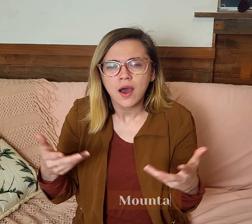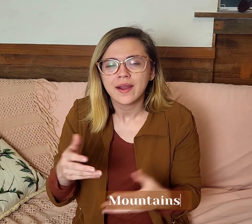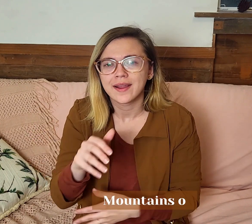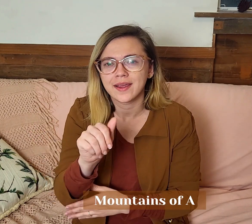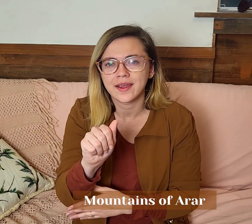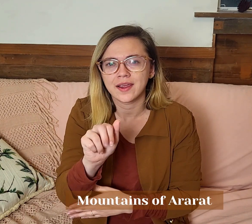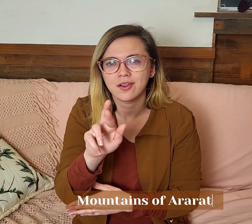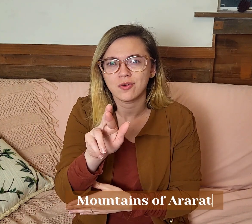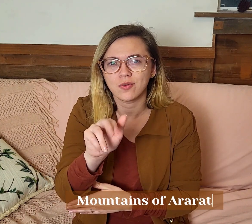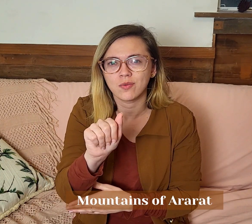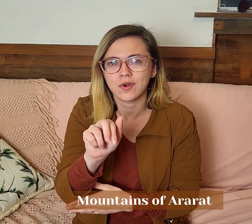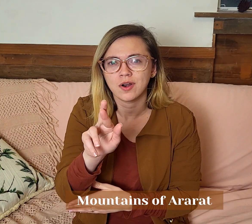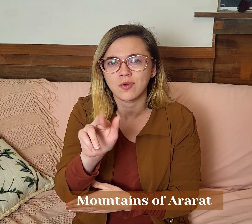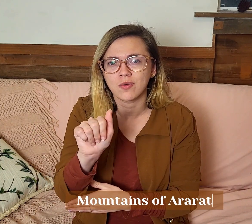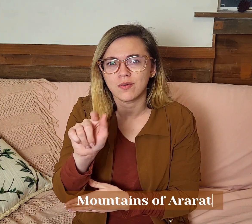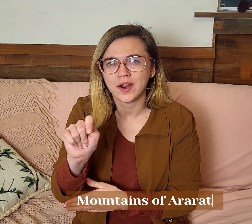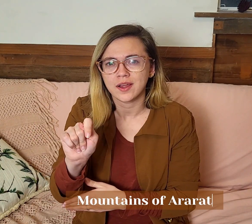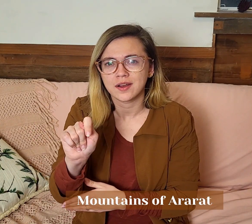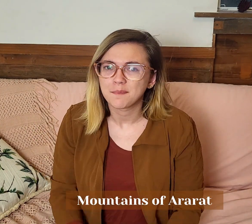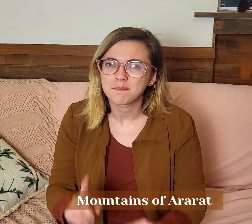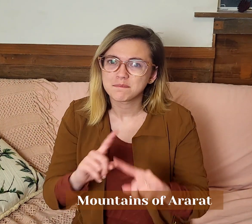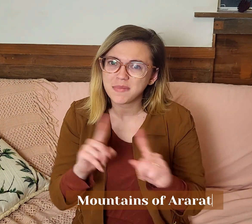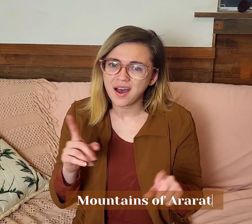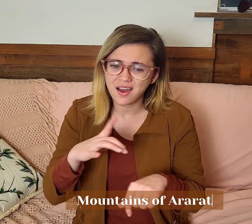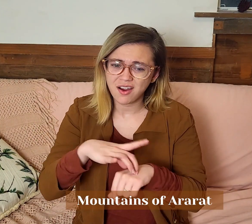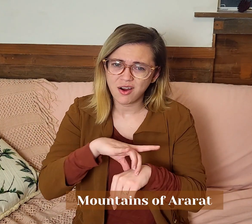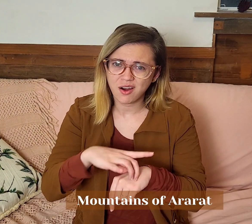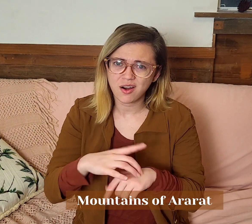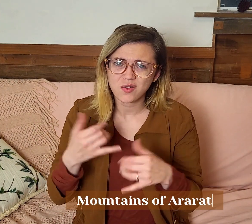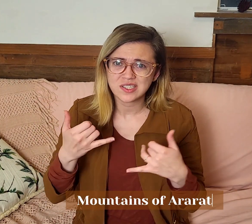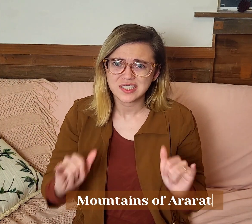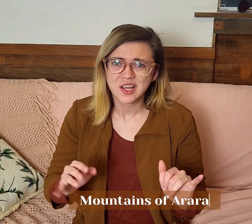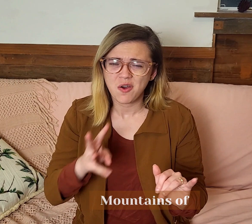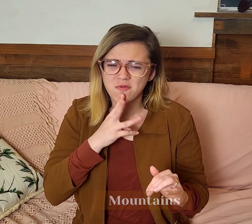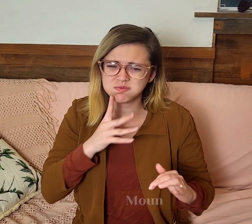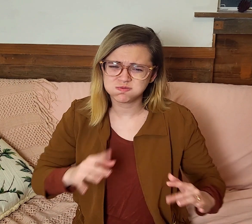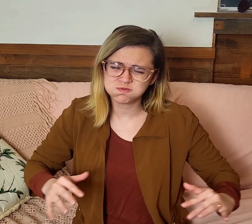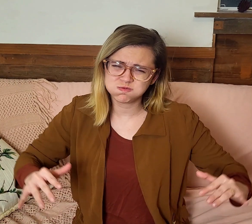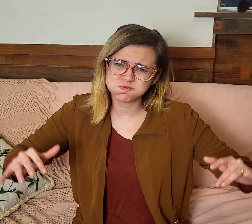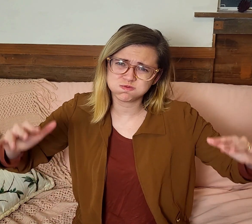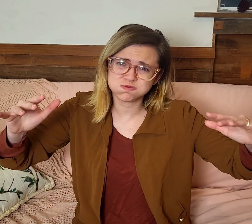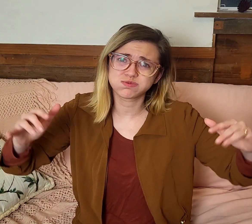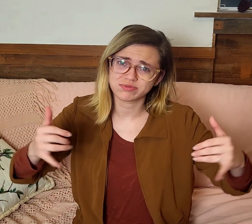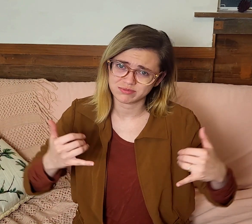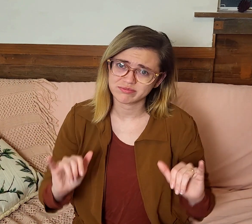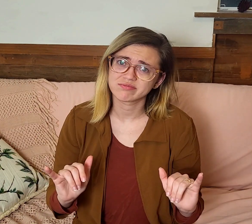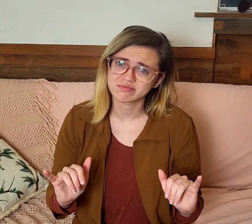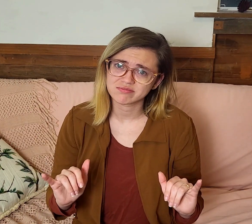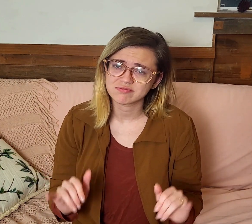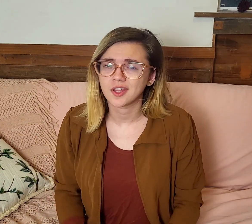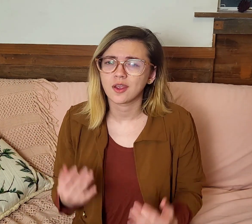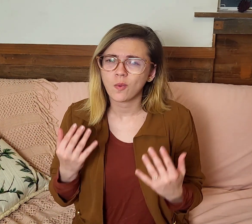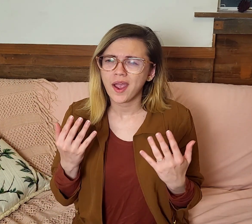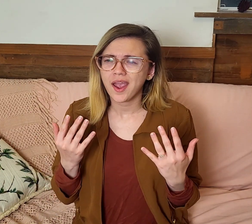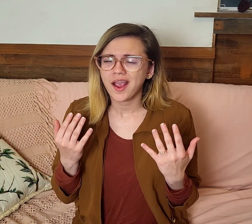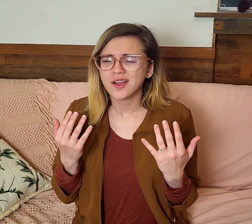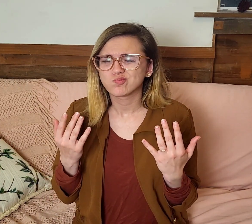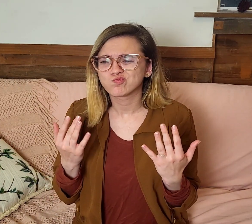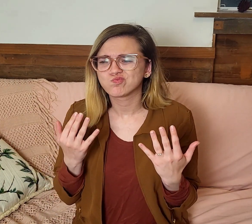known as the Mountains of Ararat. And the waters were still flooded, and so Noah,